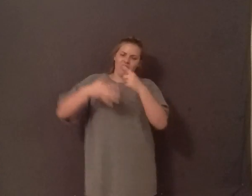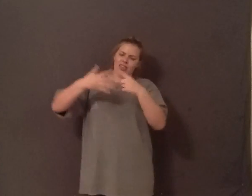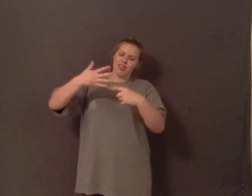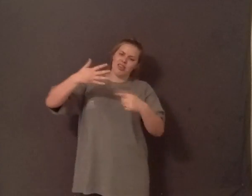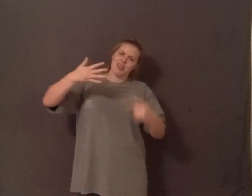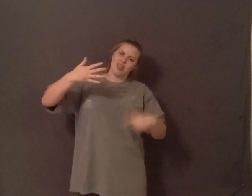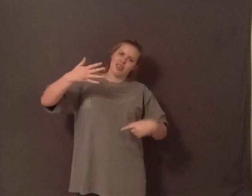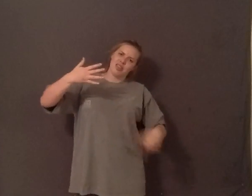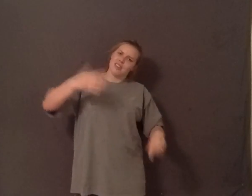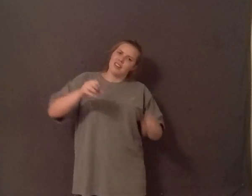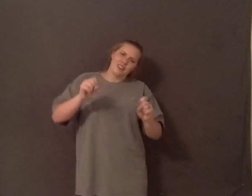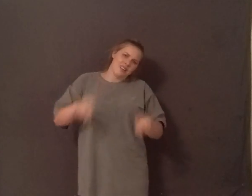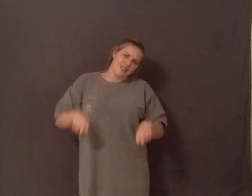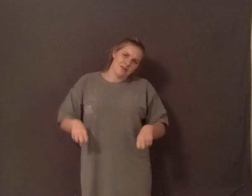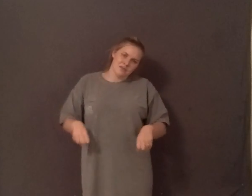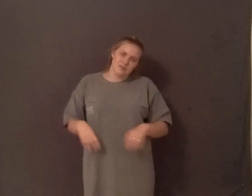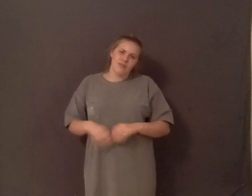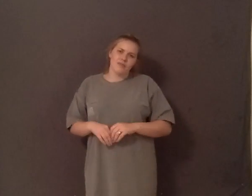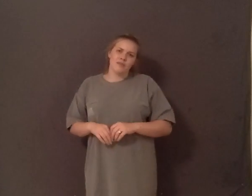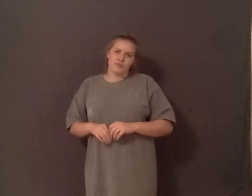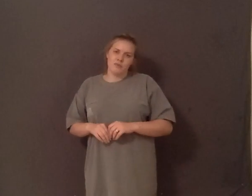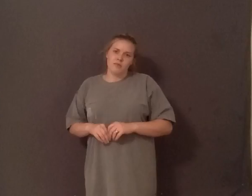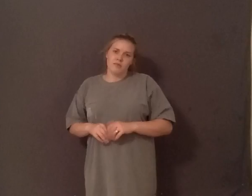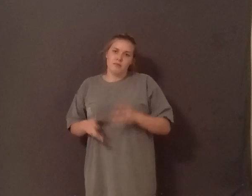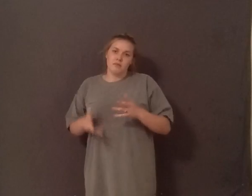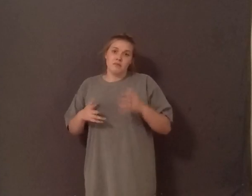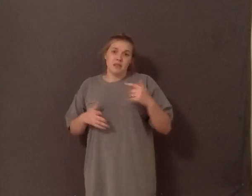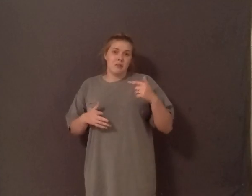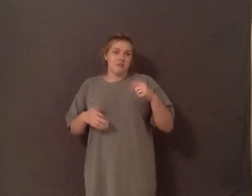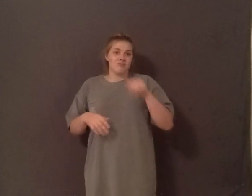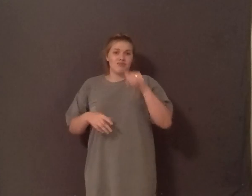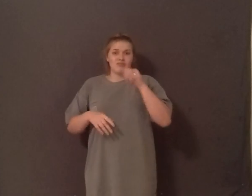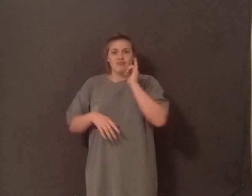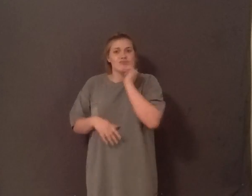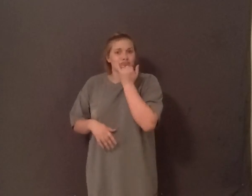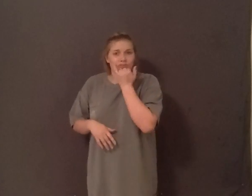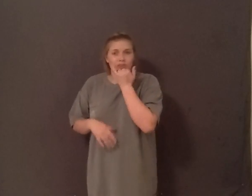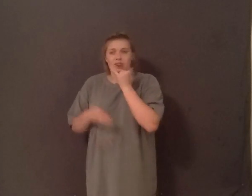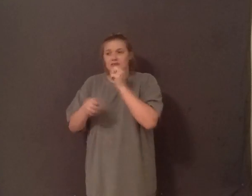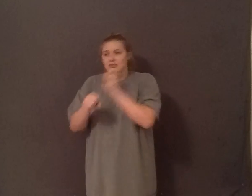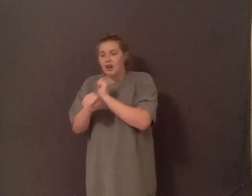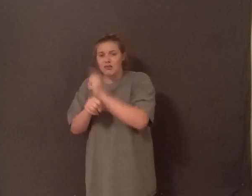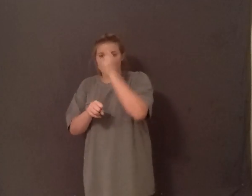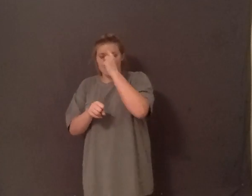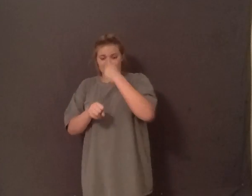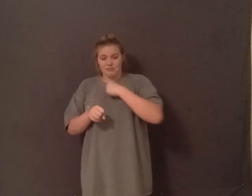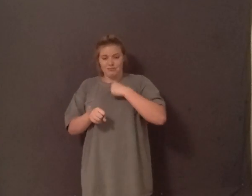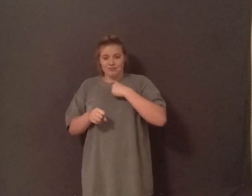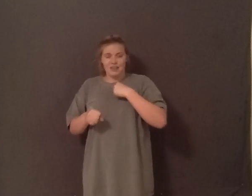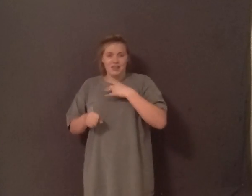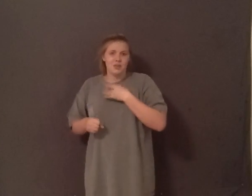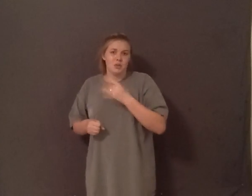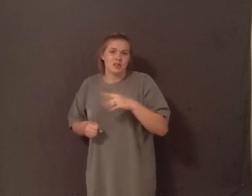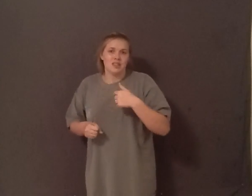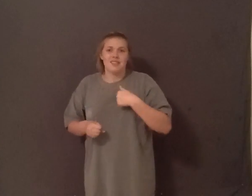that not getting the job offer will help me to recognize I'm pursuing the wrong career because people don't seem to like me in this space, or I don't seem to be capable in the